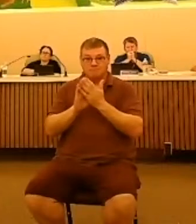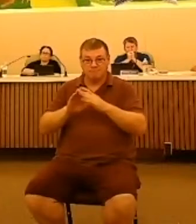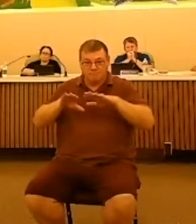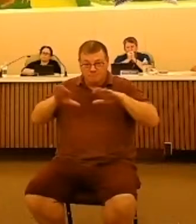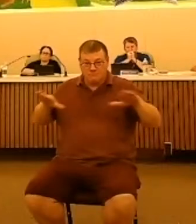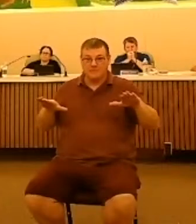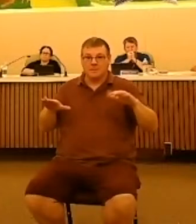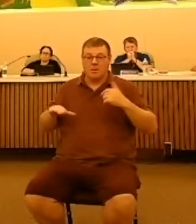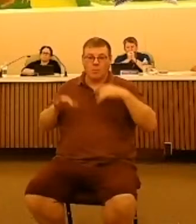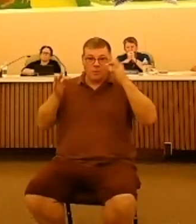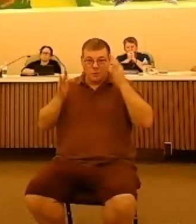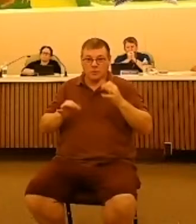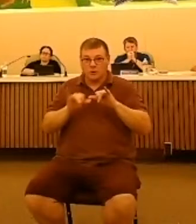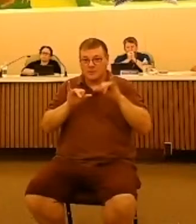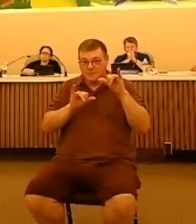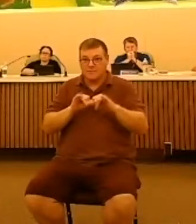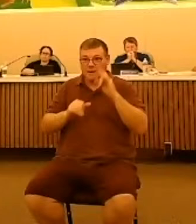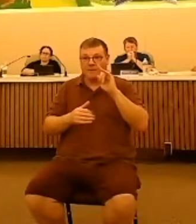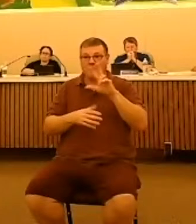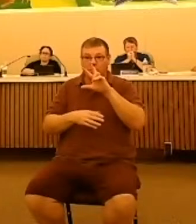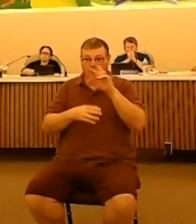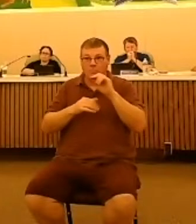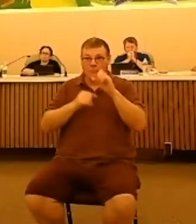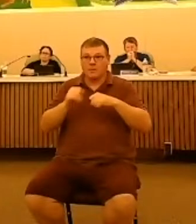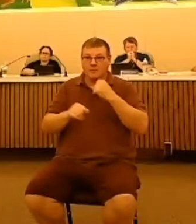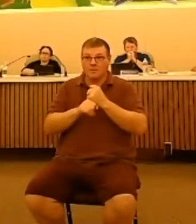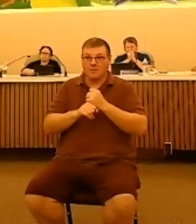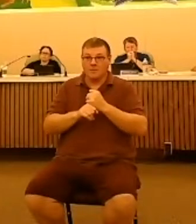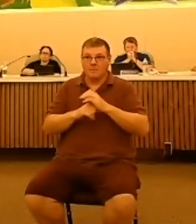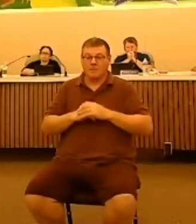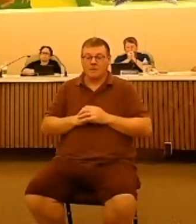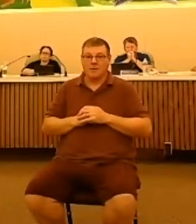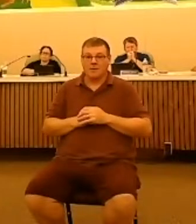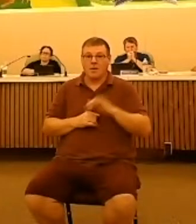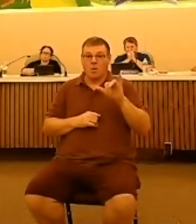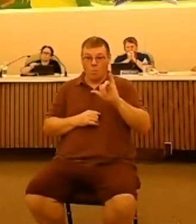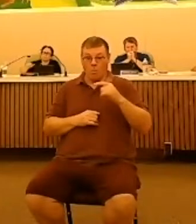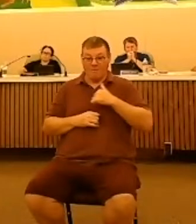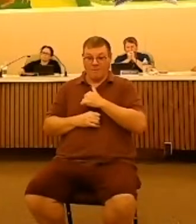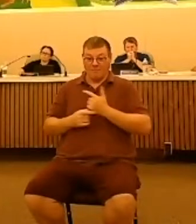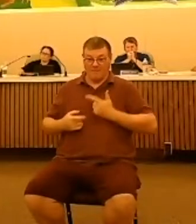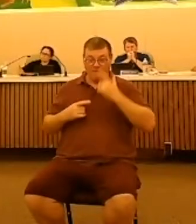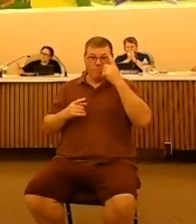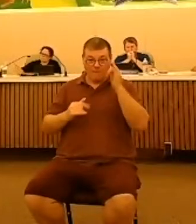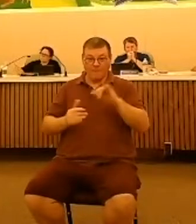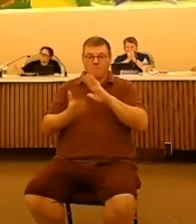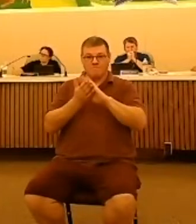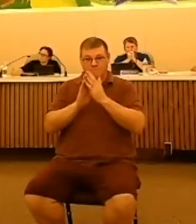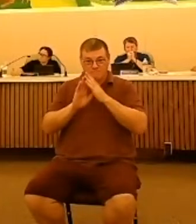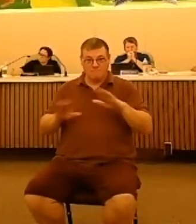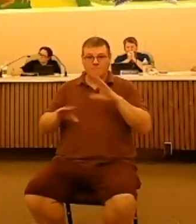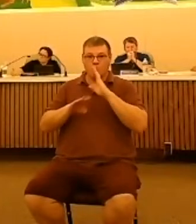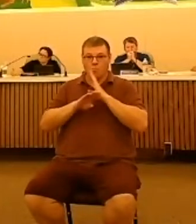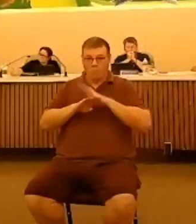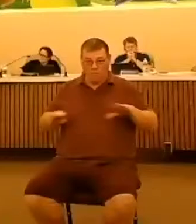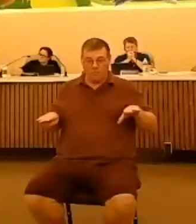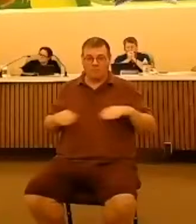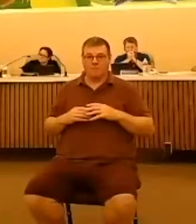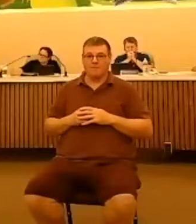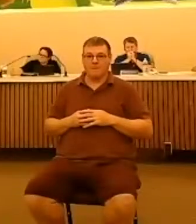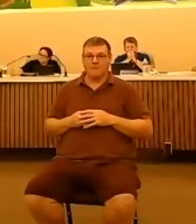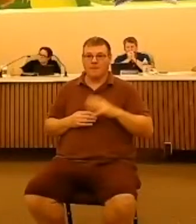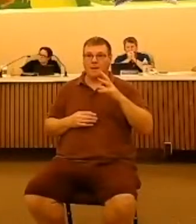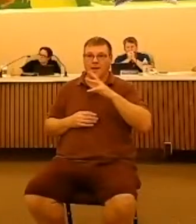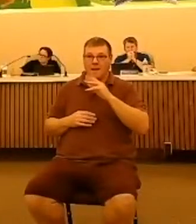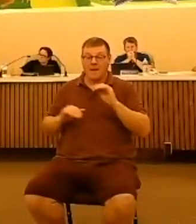We chose to stay for 30 years in where we're at because of that peace and because of that quiet. It's a